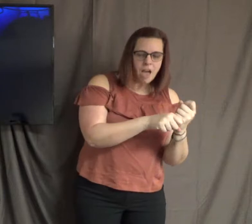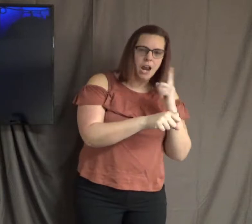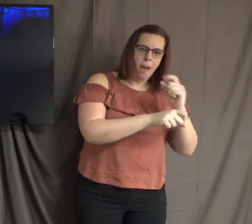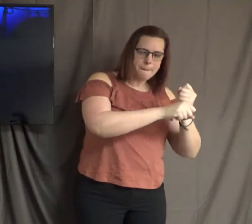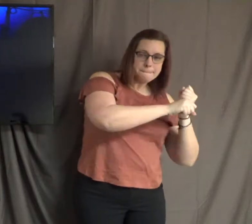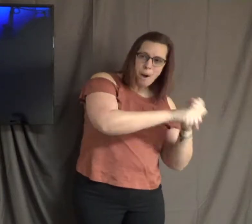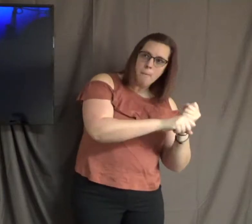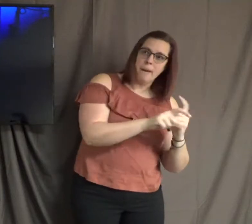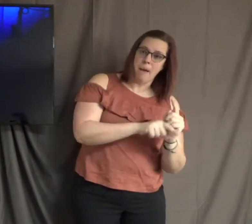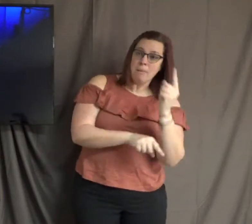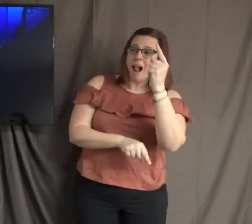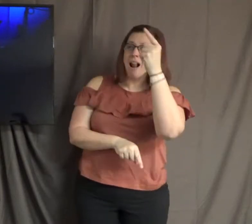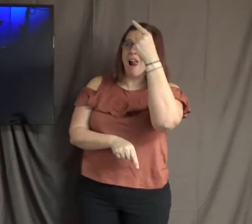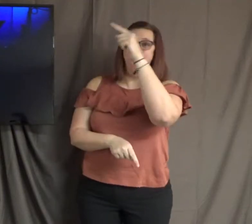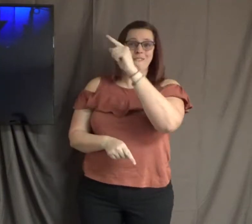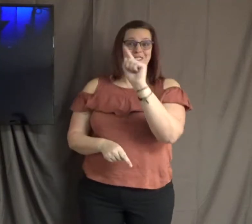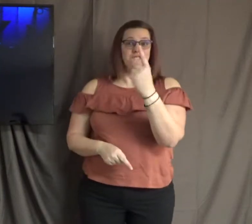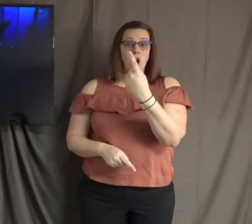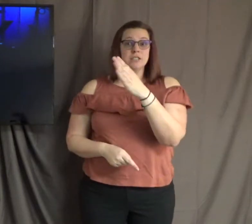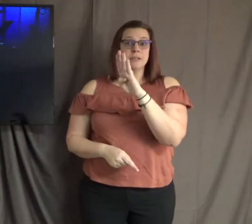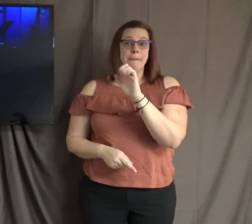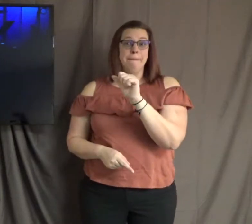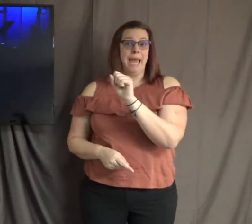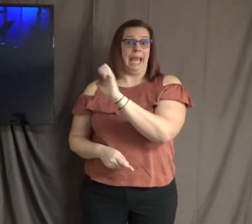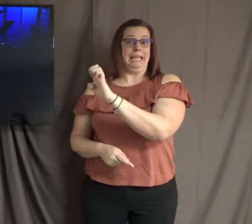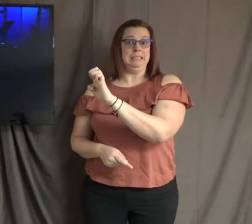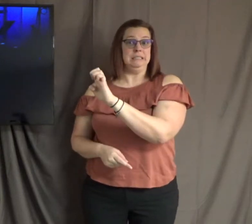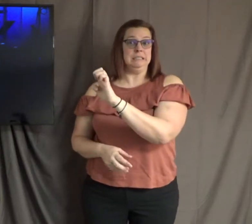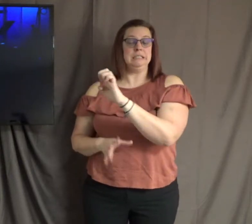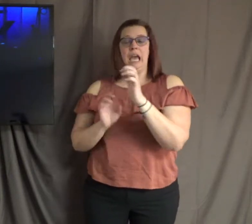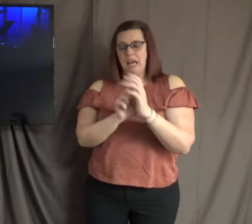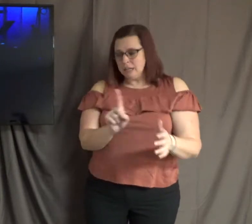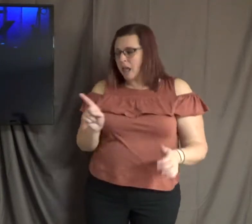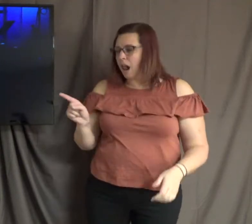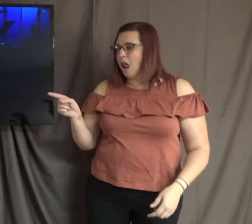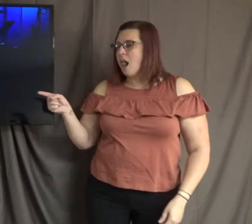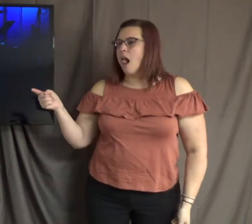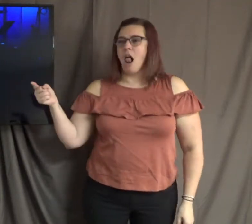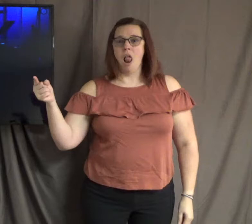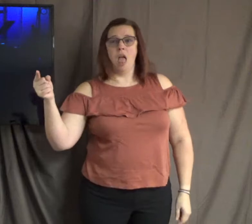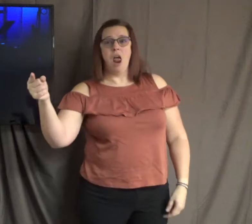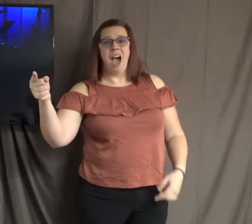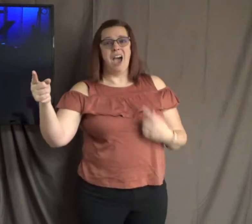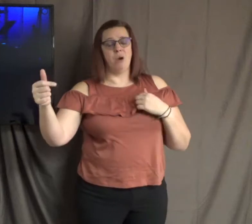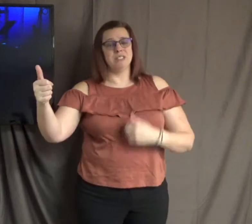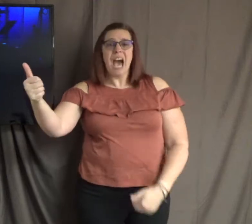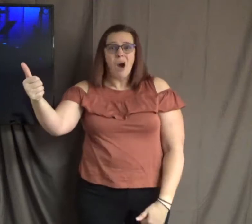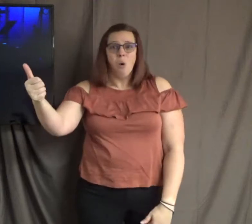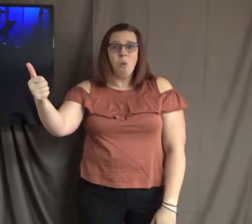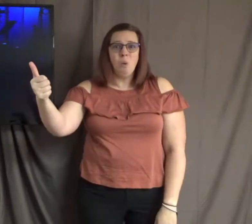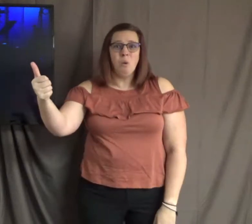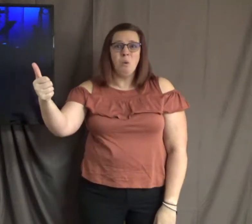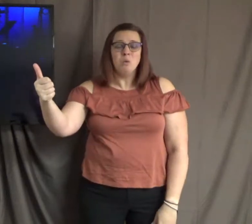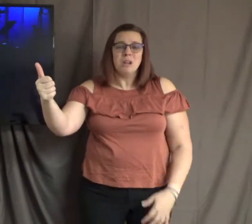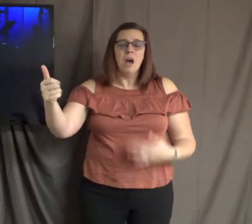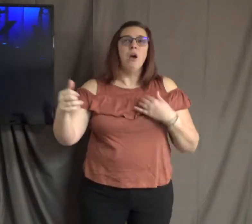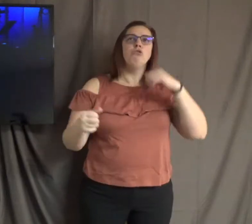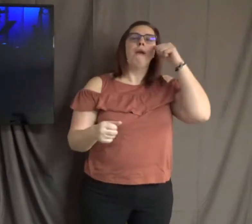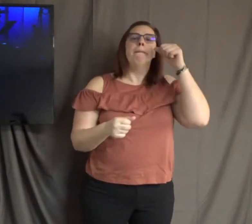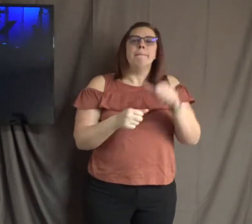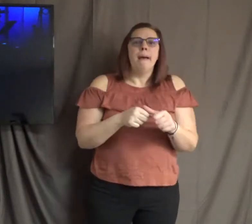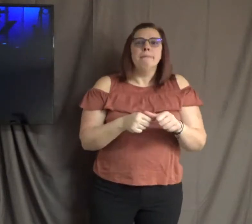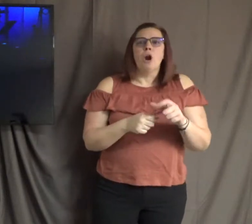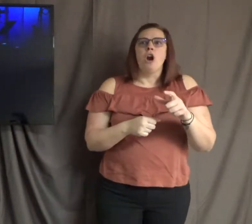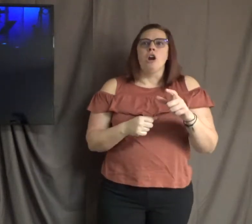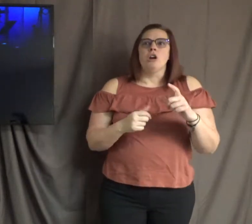head, and I was so excited I ran to second base and was thrown out by a mile. I remember all those balls I ran up on when I